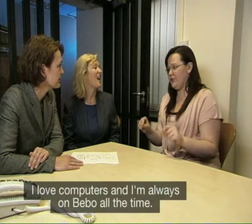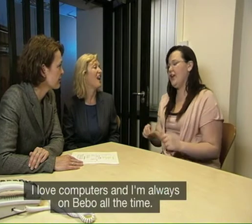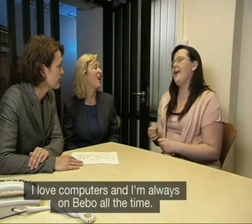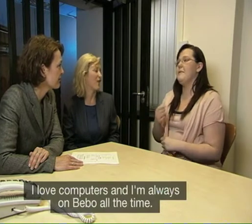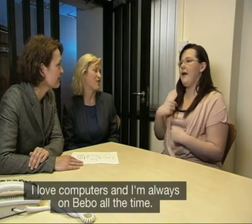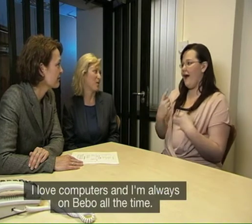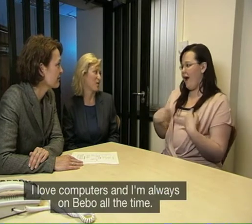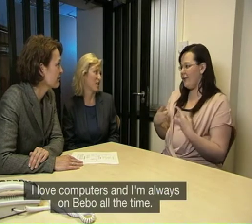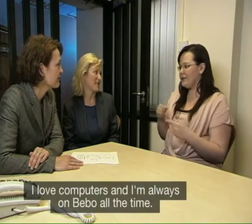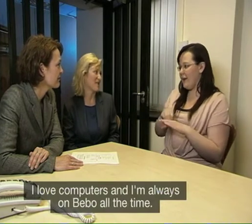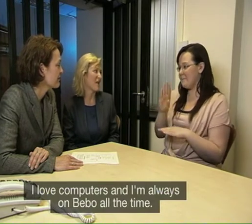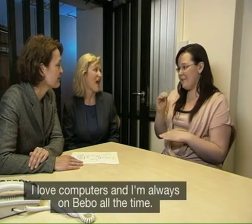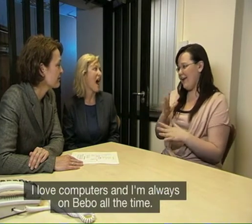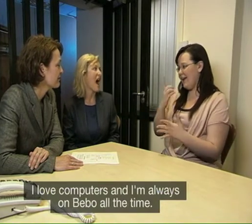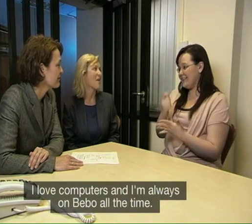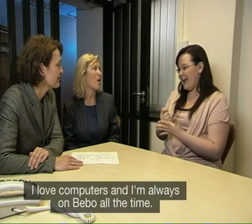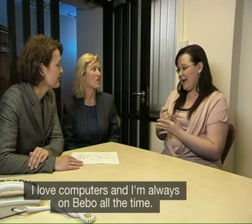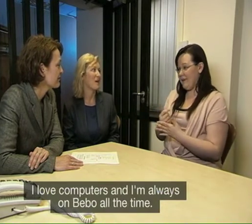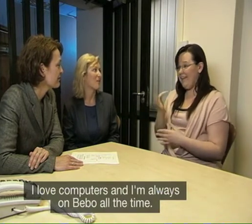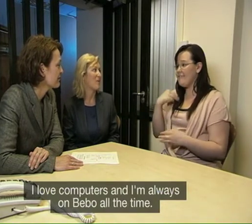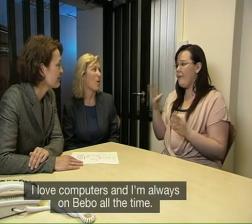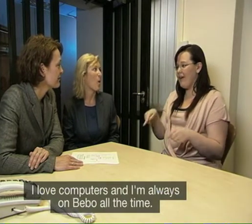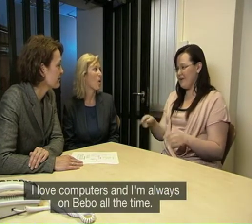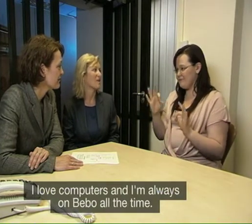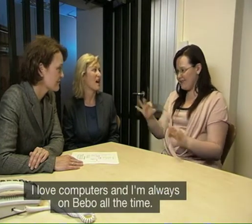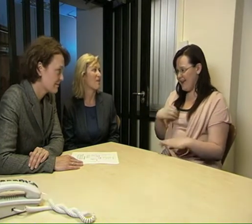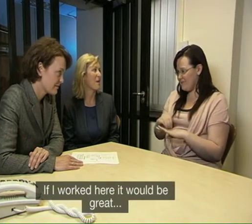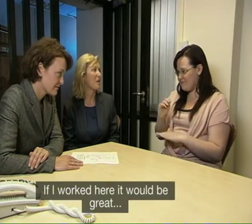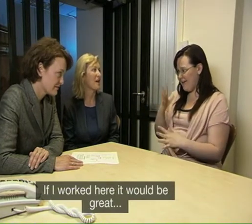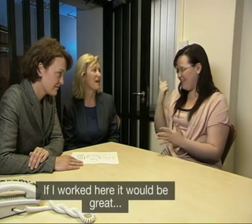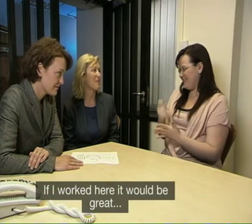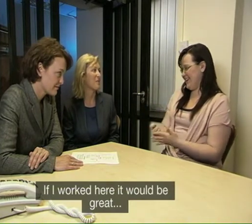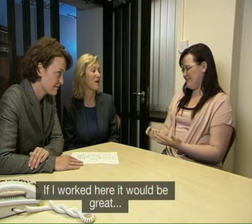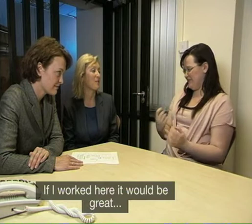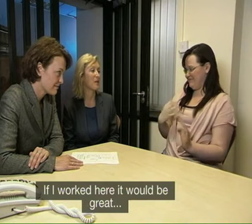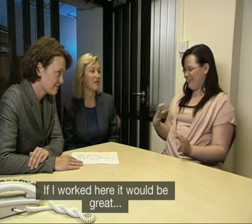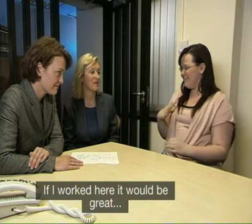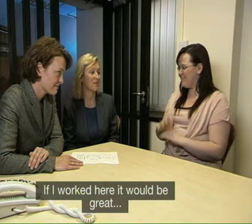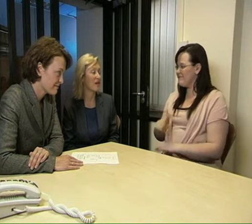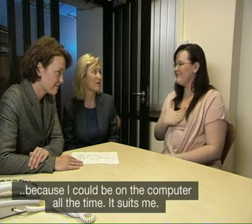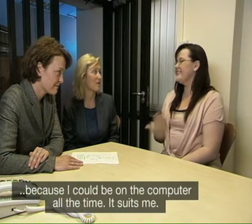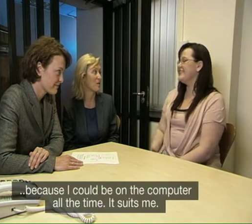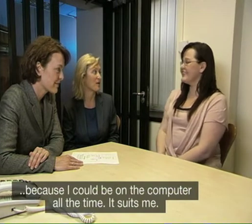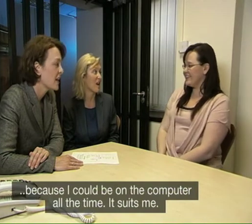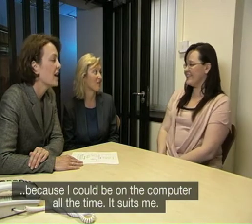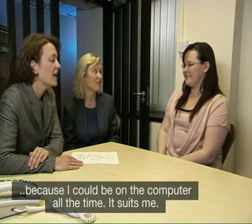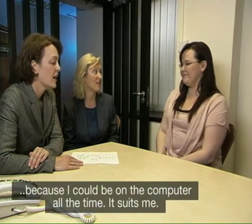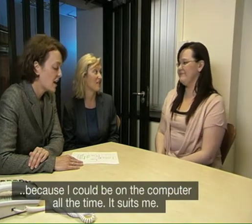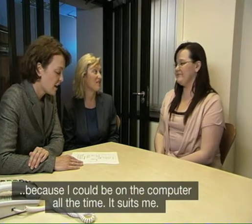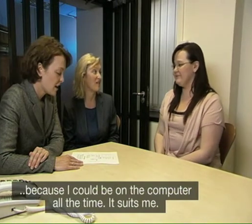I love computers. And I'm always on Bebo all the time. If I work here, it'd be brilliant because I could be on the computer all the time. It really suits